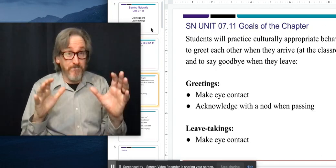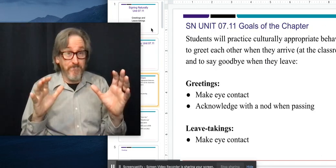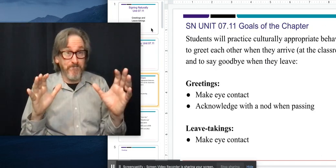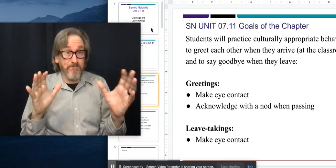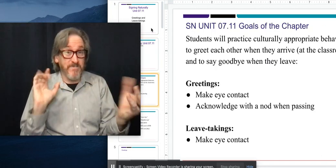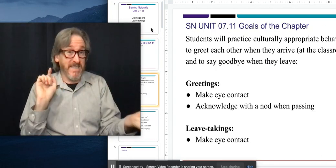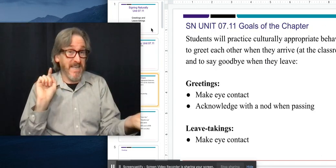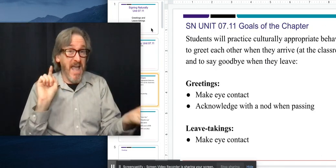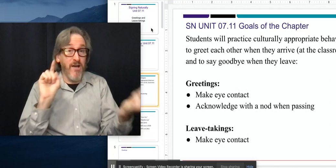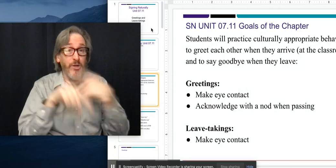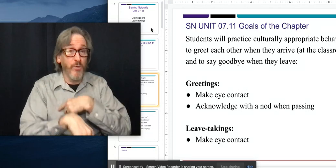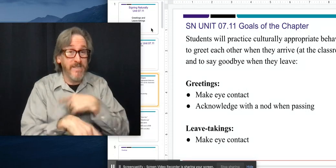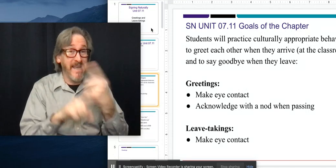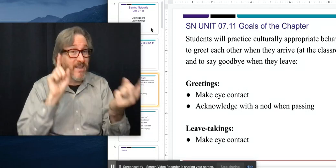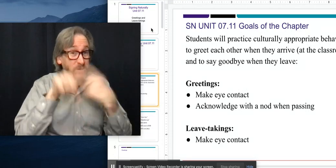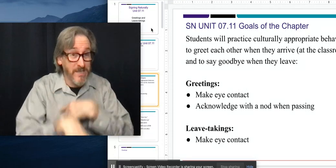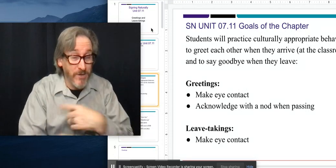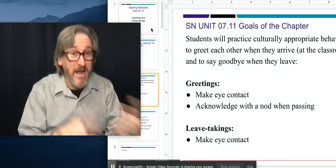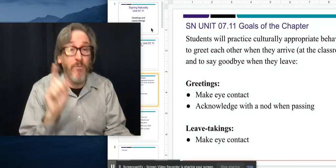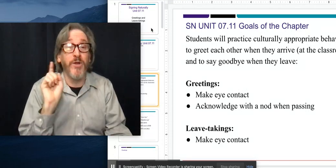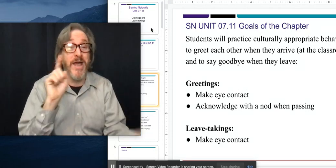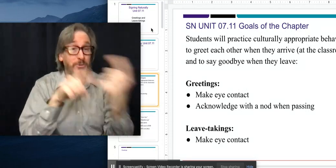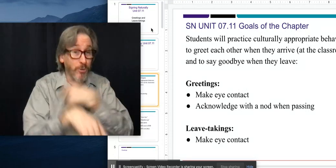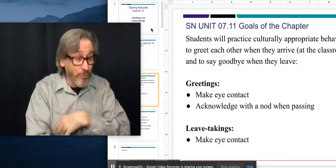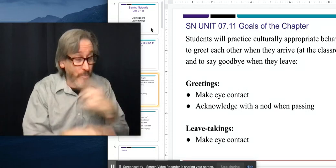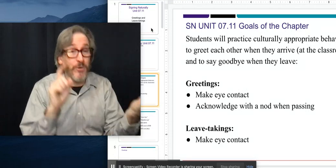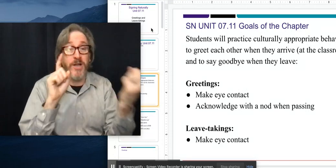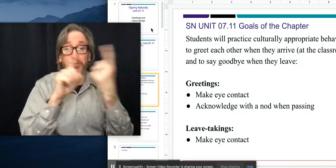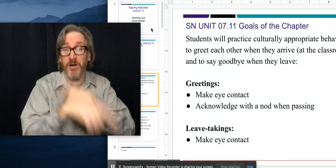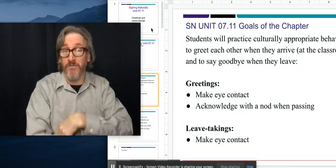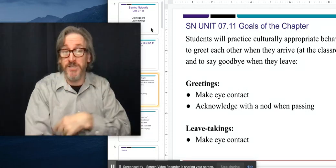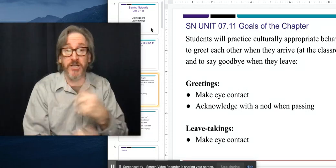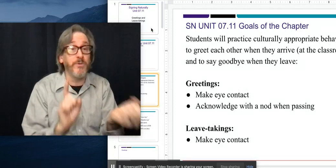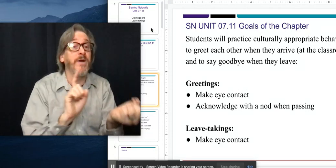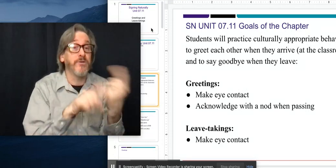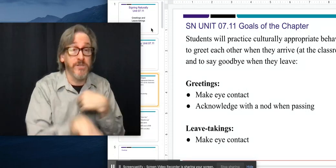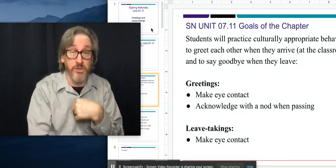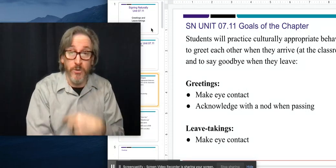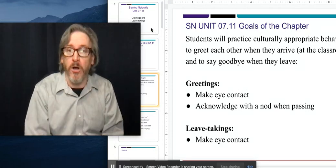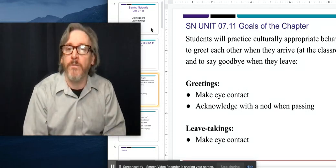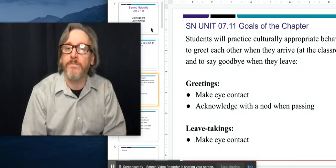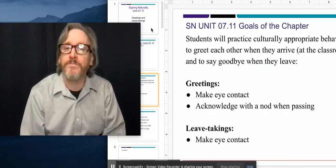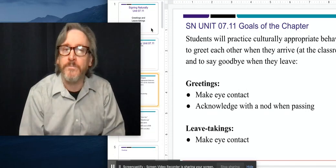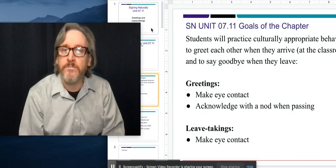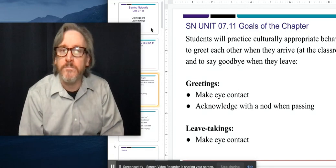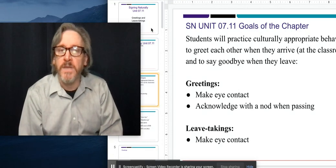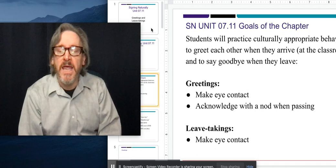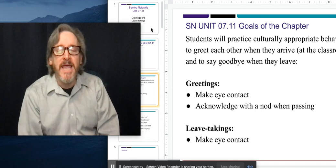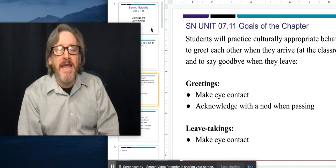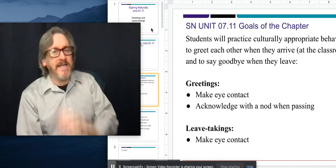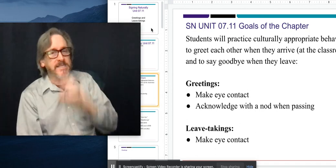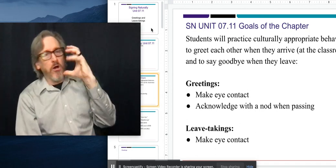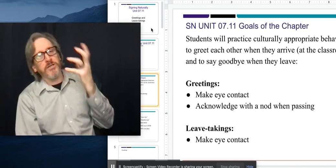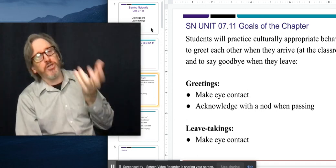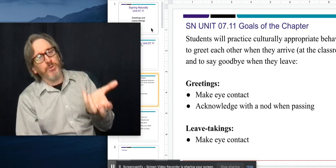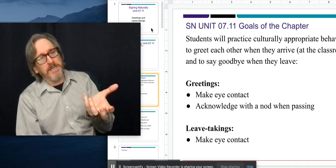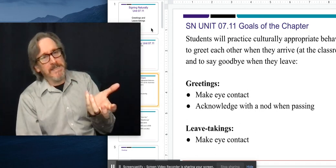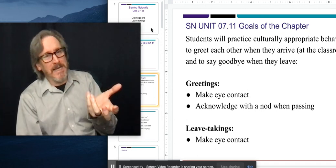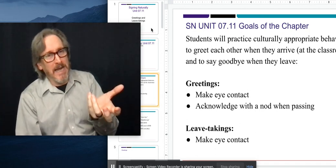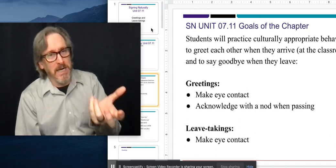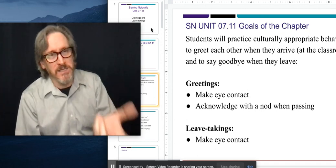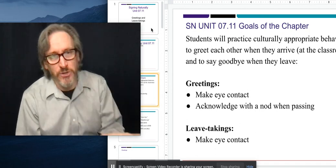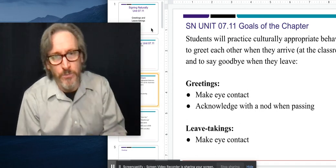So, how do you say hello to someone when you enter a room, when you enter a conversation, when you enter a Zoom call? It's hard to